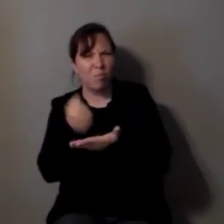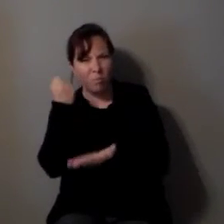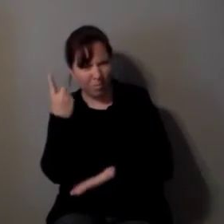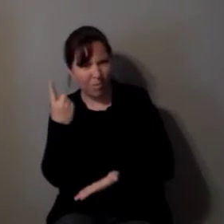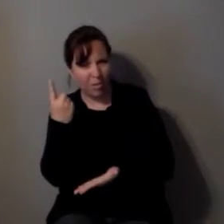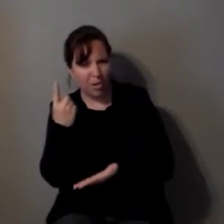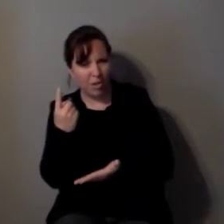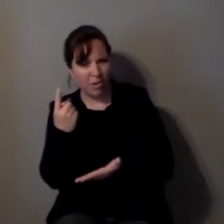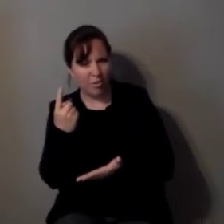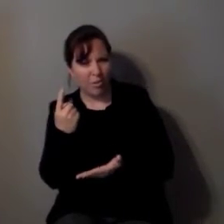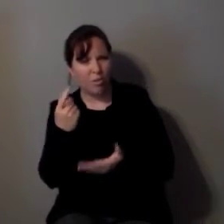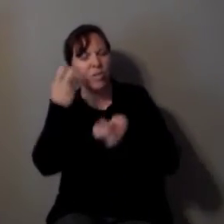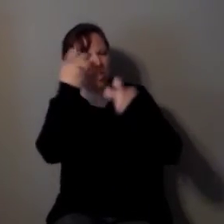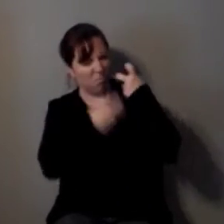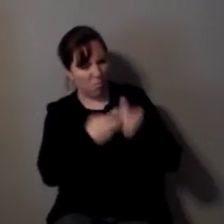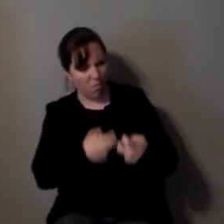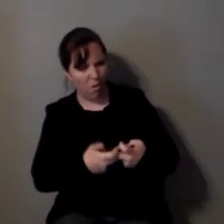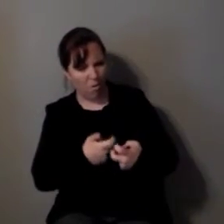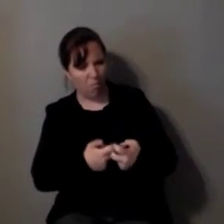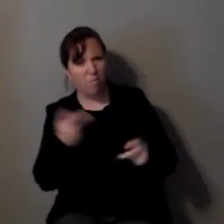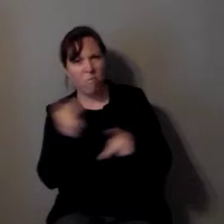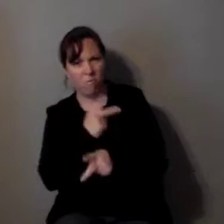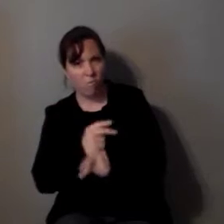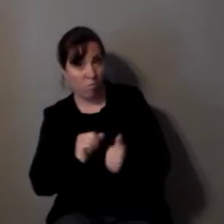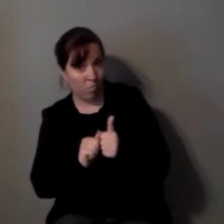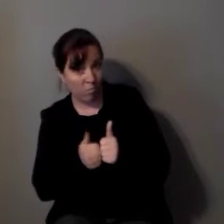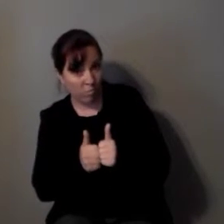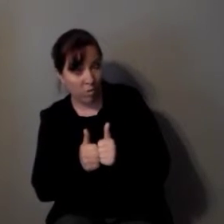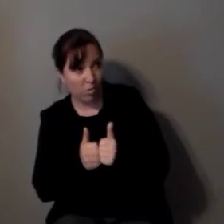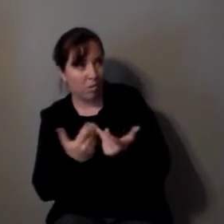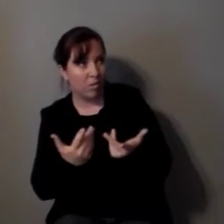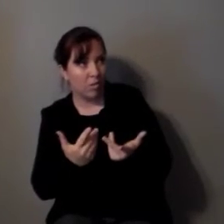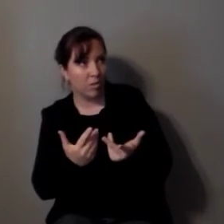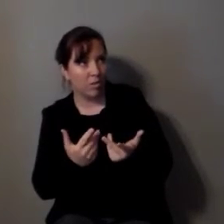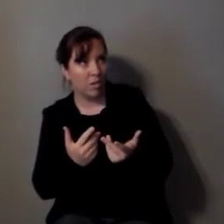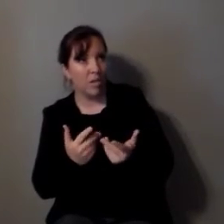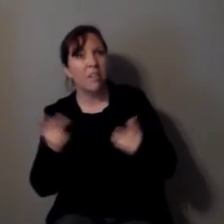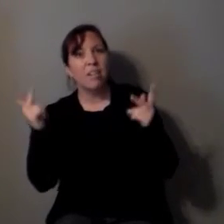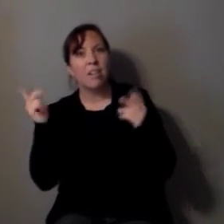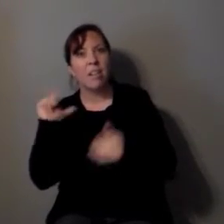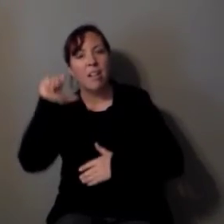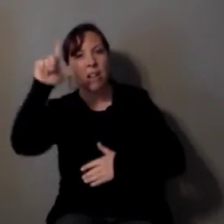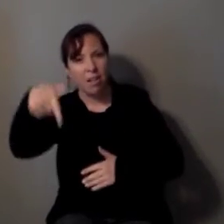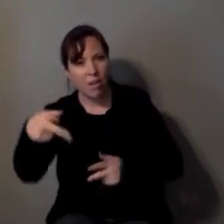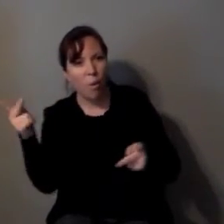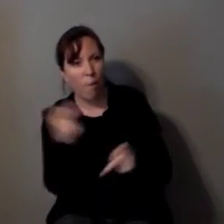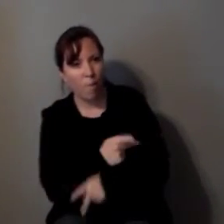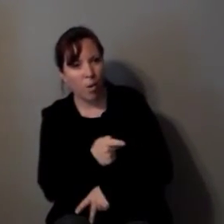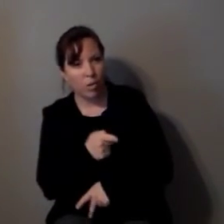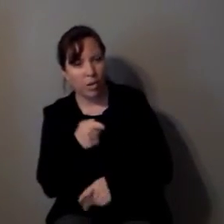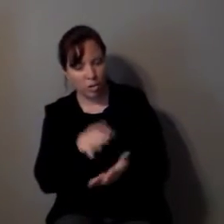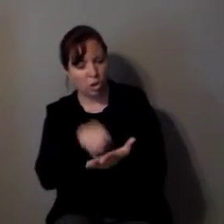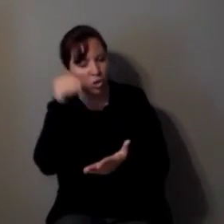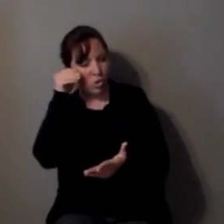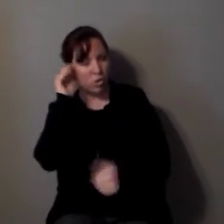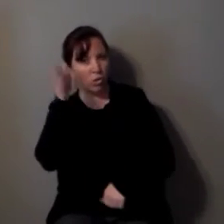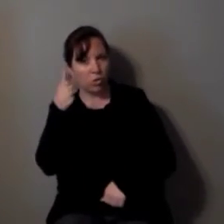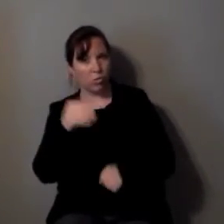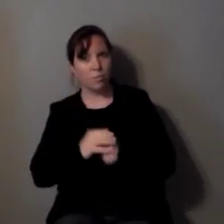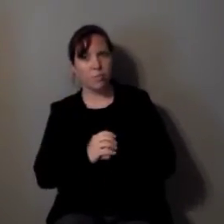you're going to learn multiplication a little bit, but these types of problems are, when you're getting started off in mathematics, these kind of require the most